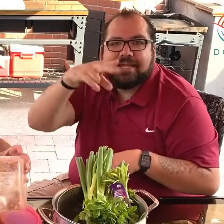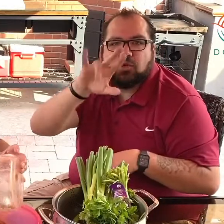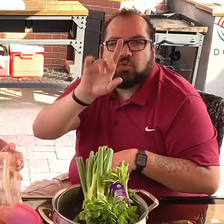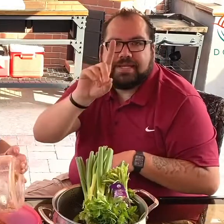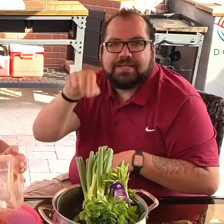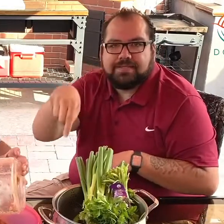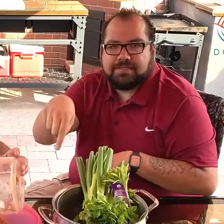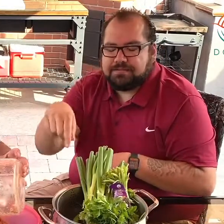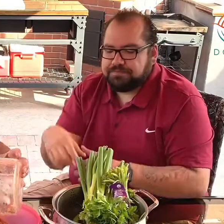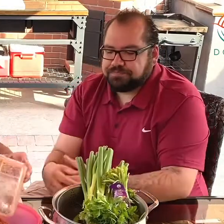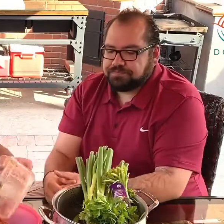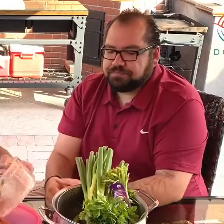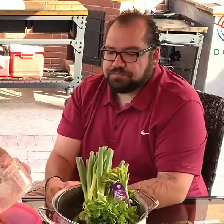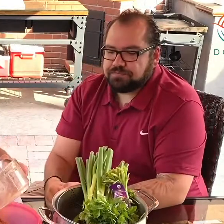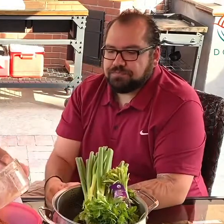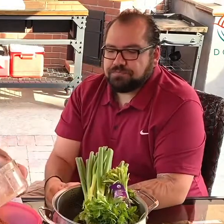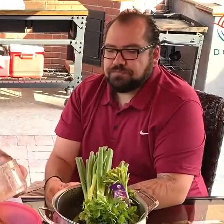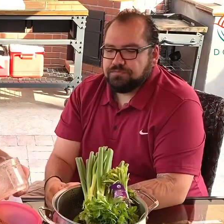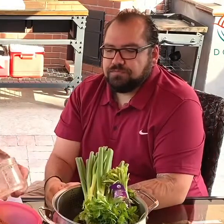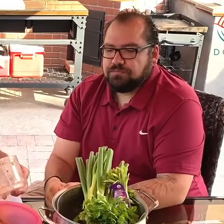It's more of a liquid.